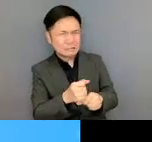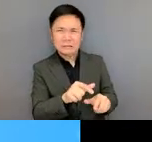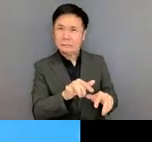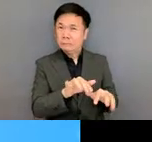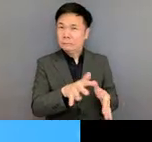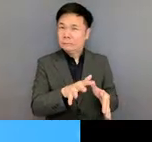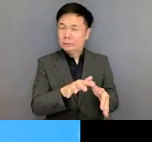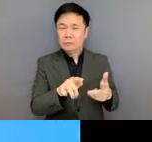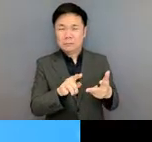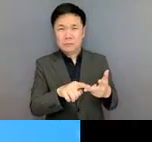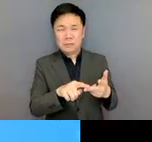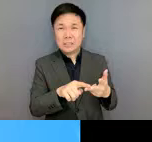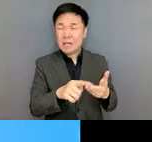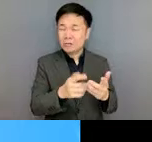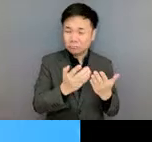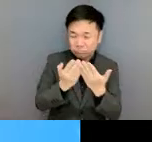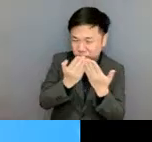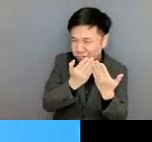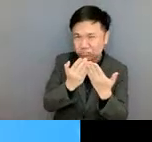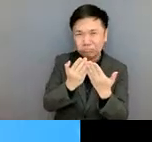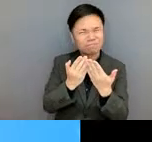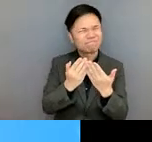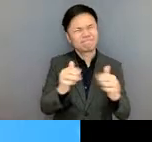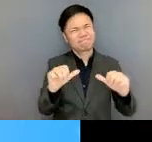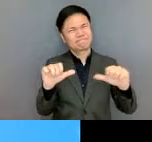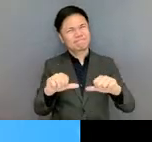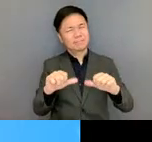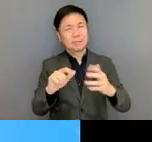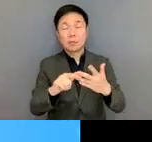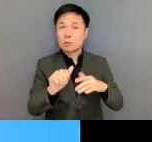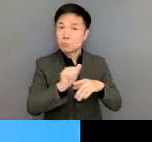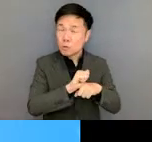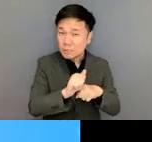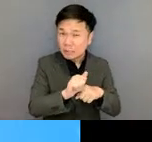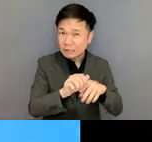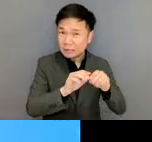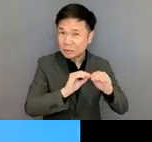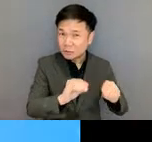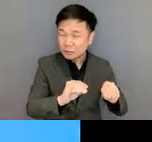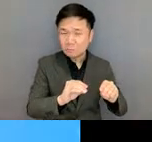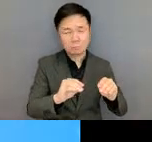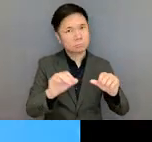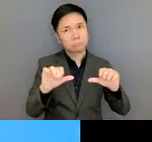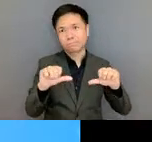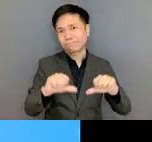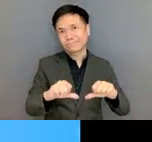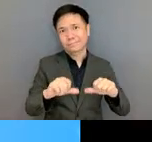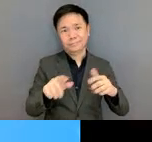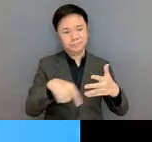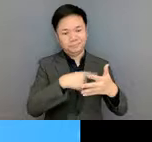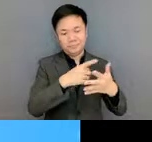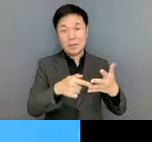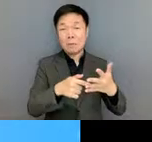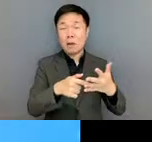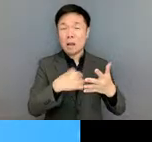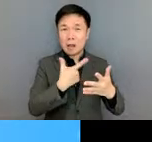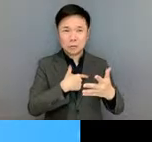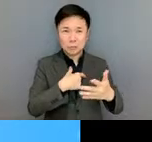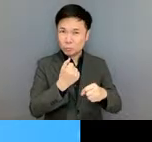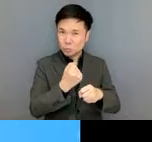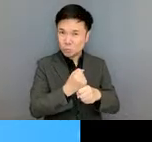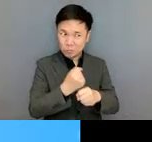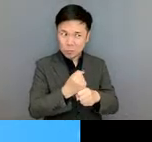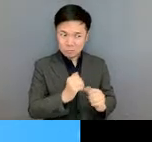to education, to training, and to career growth and career